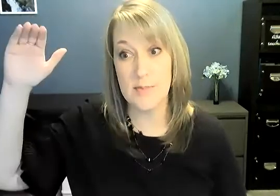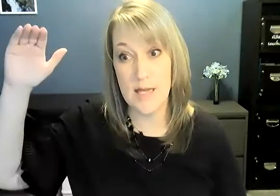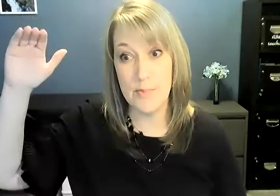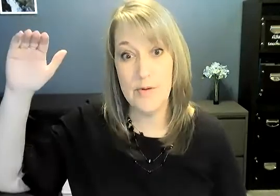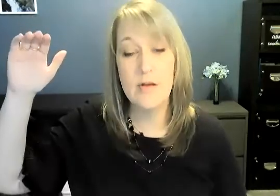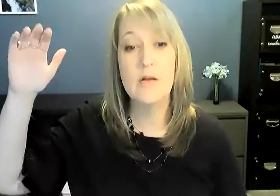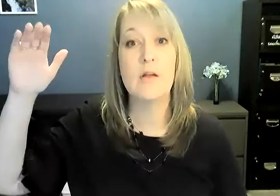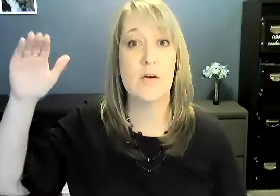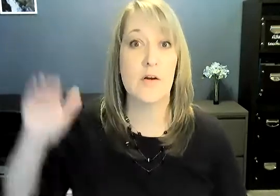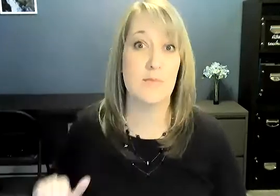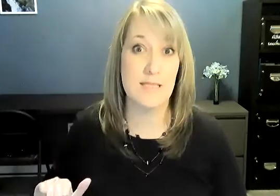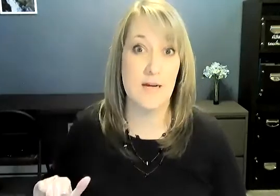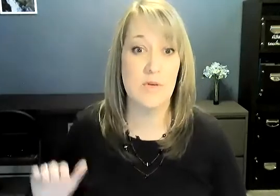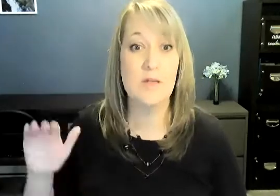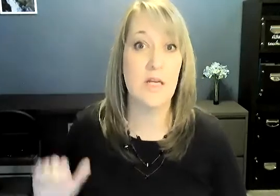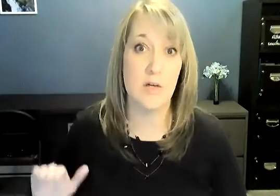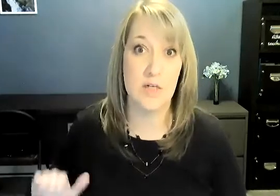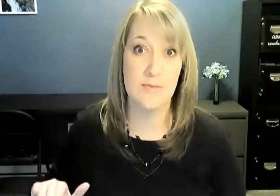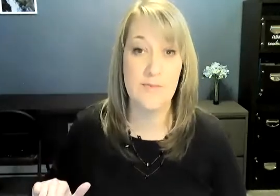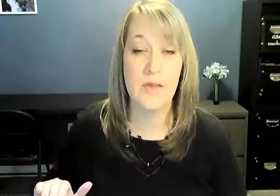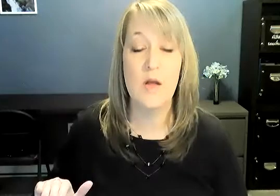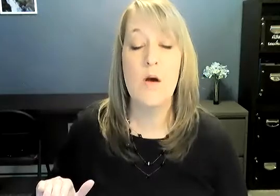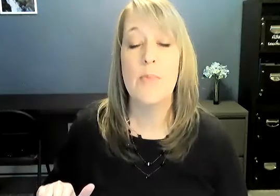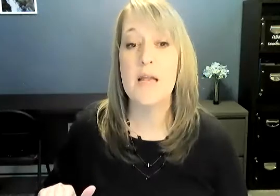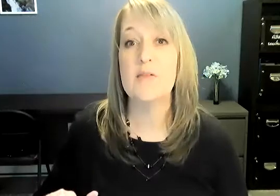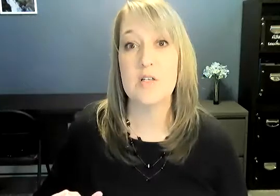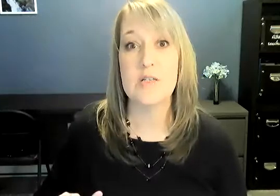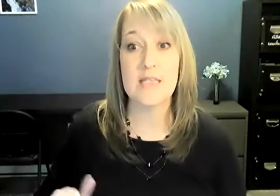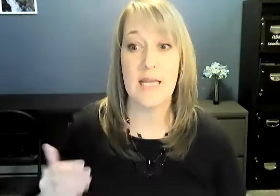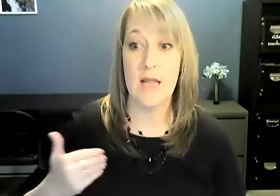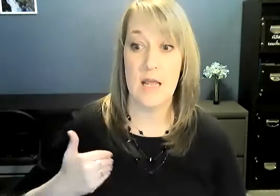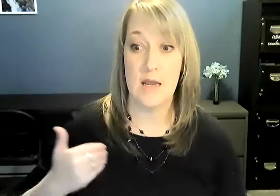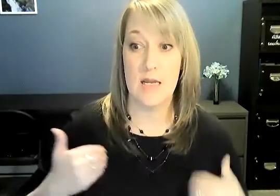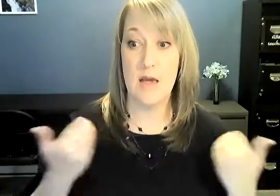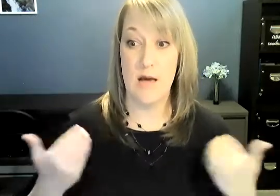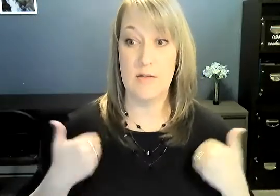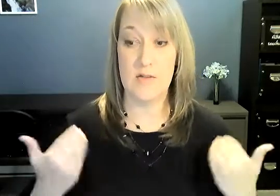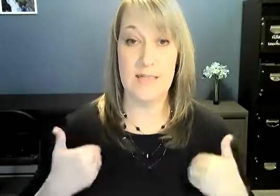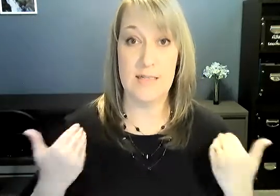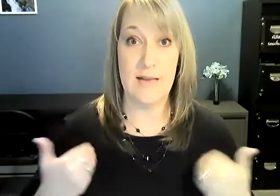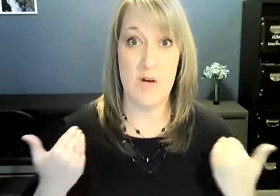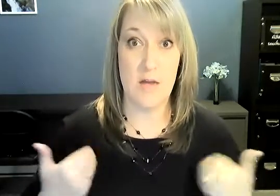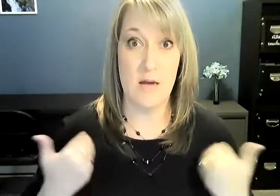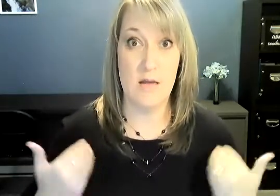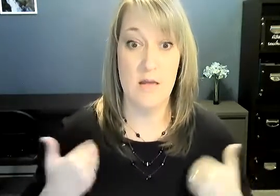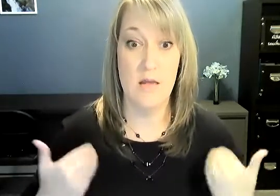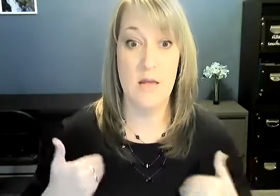up, younger comes down, younger. But I've also seen young, so this is the sign for young,